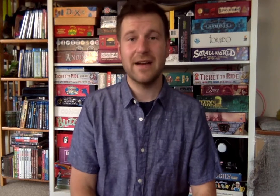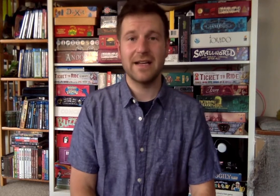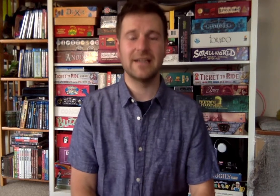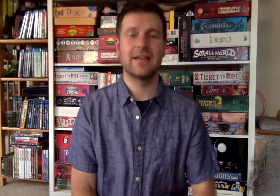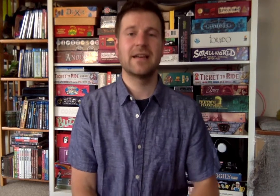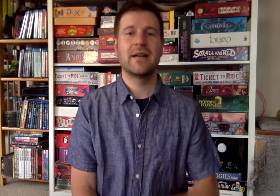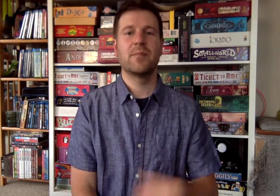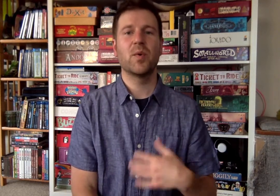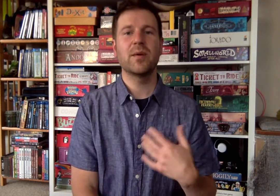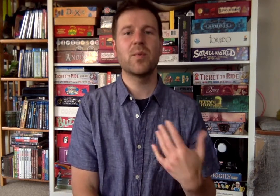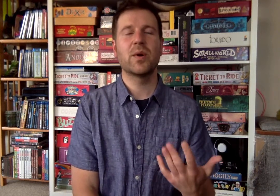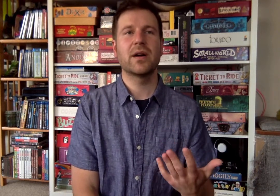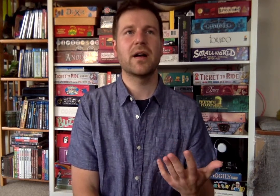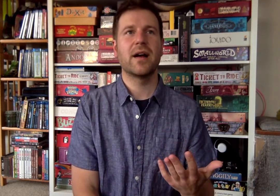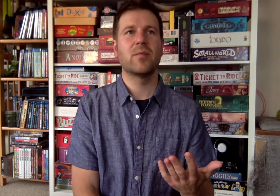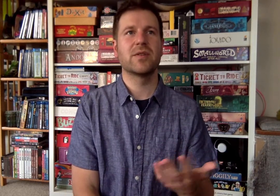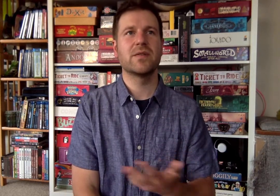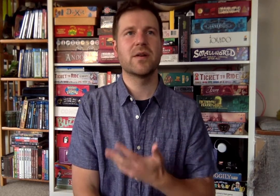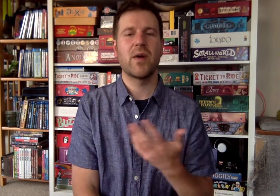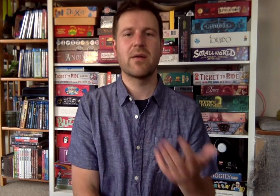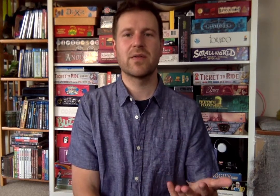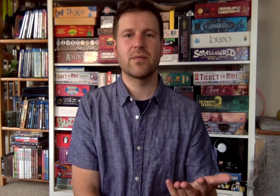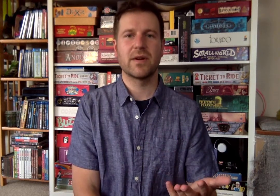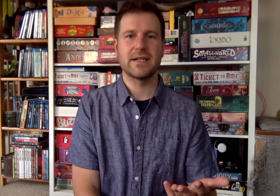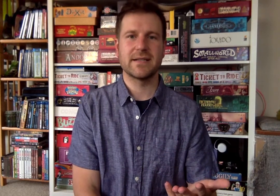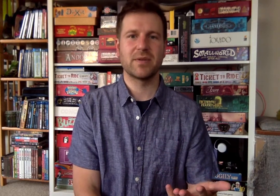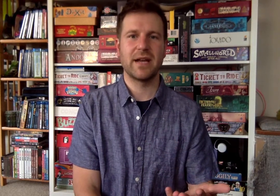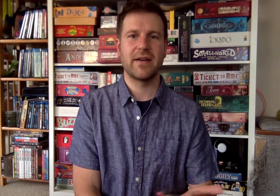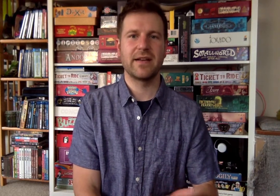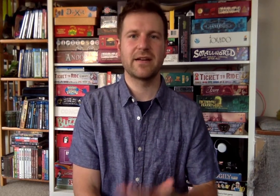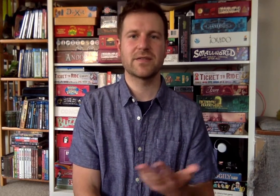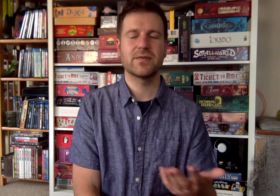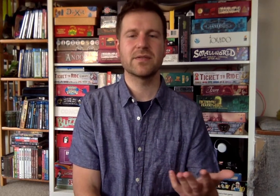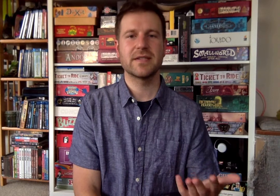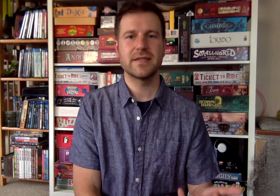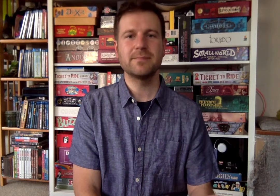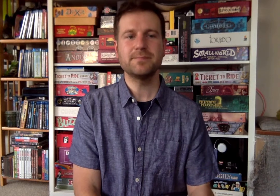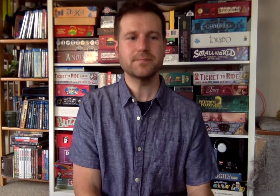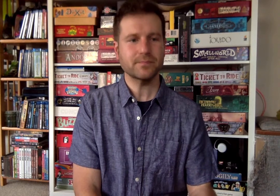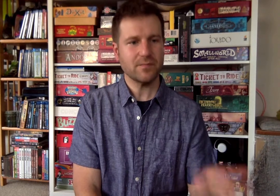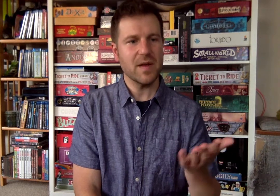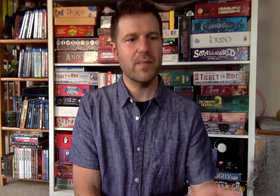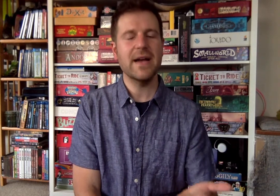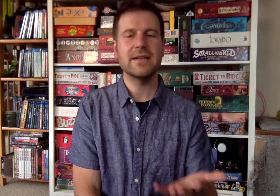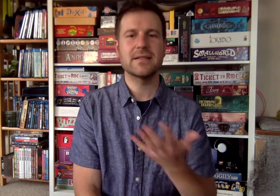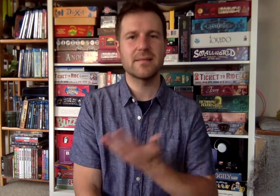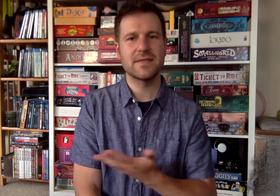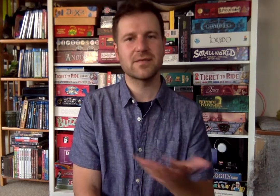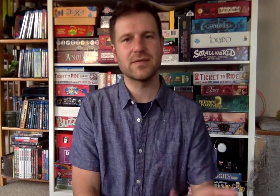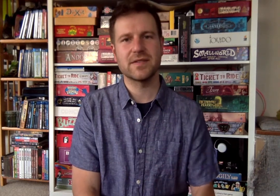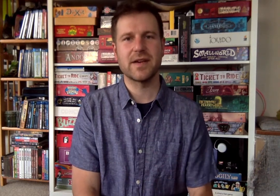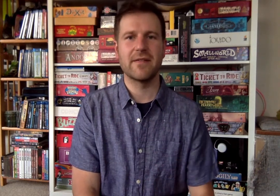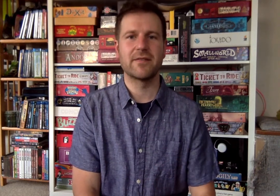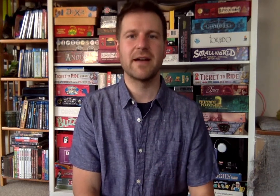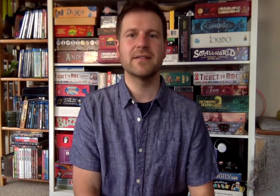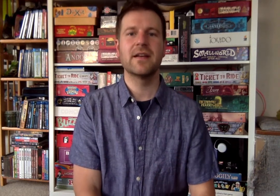Disciplinarian. More and more we're doing away with the word disciplinarian in our school system, but some schools still have it around.